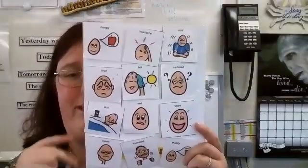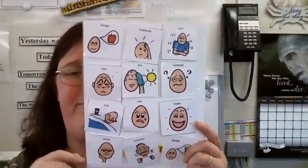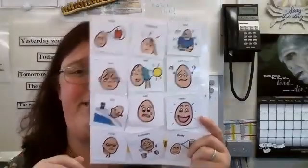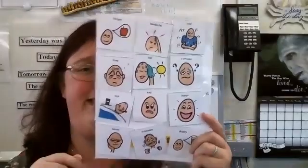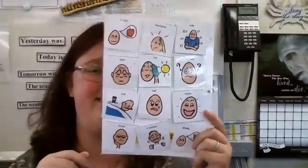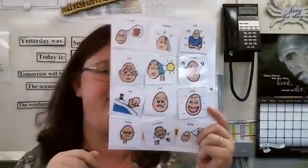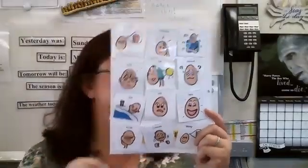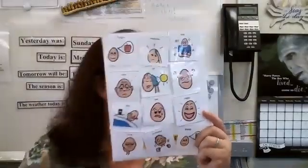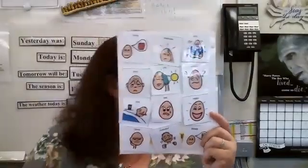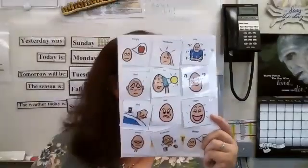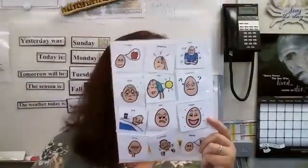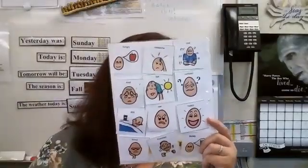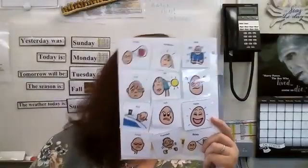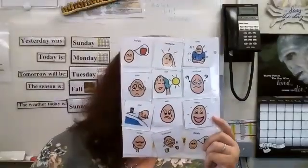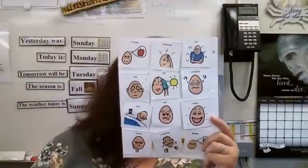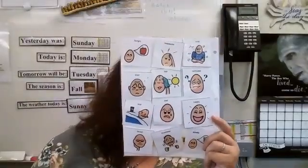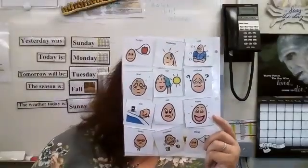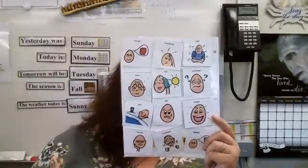you're feeling that's not listed, you can tell somebody that as well.